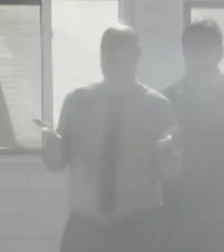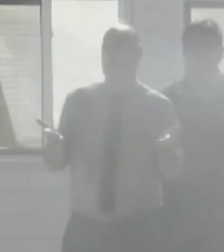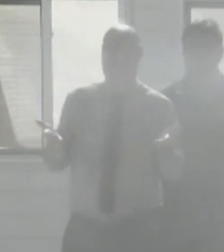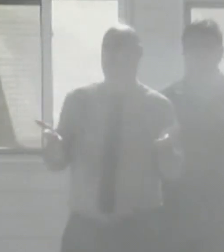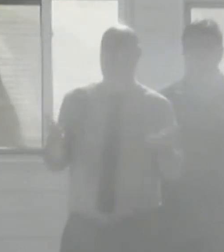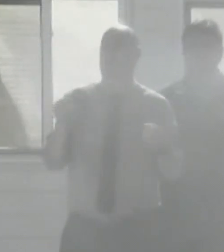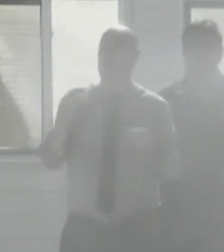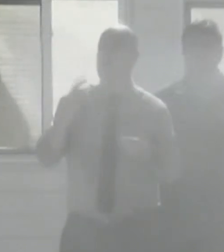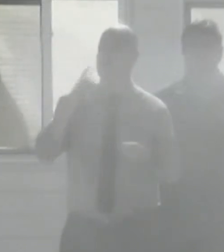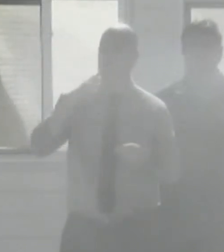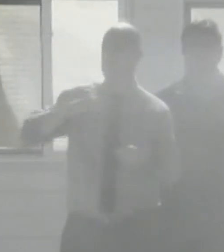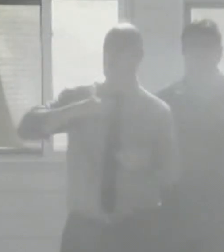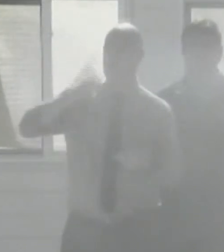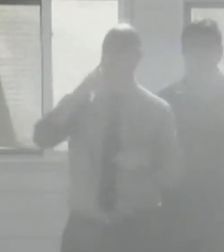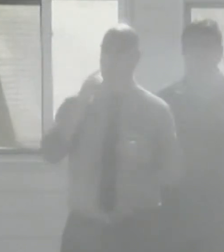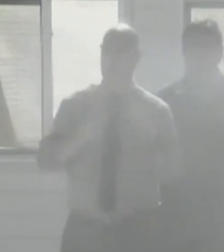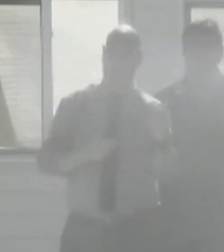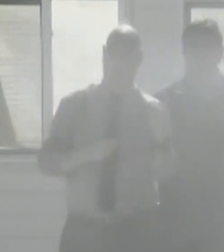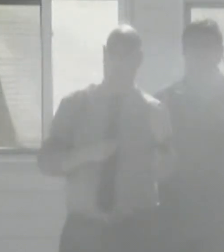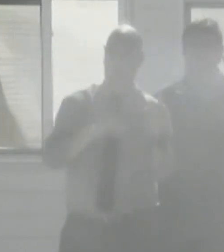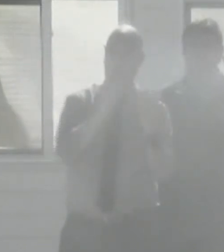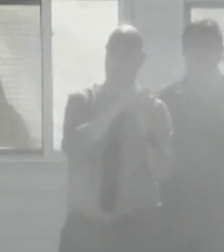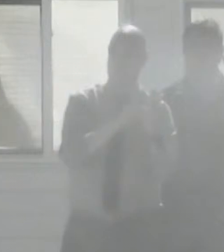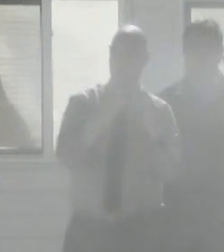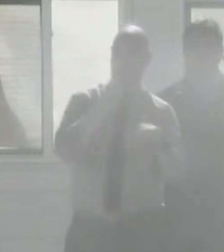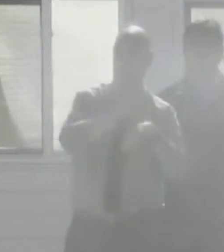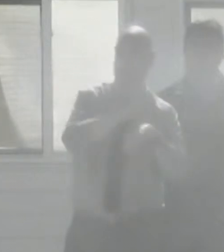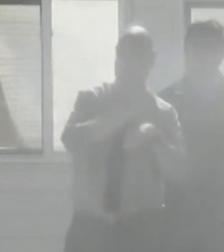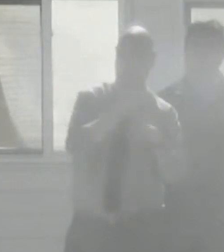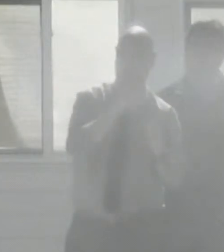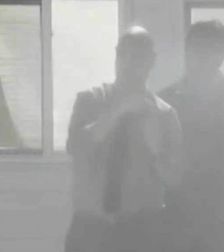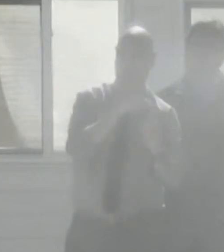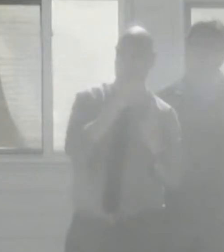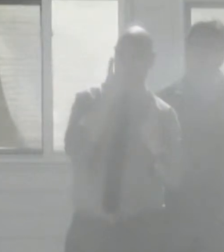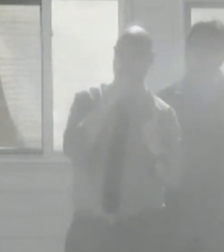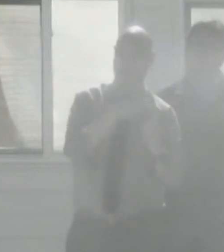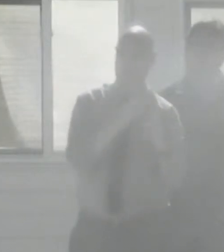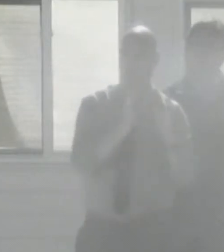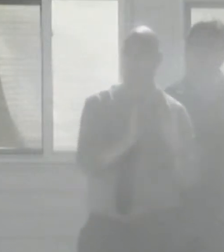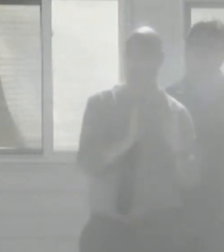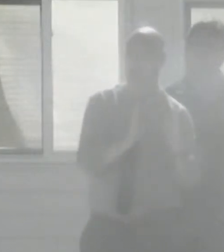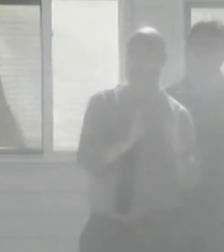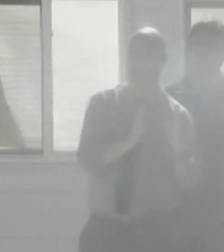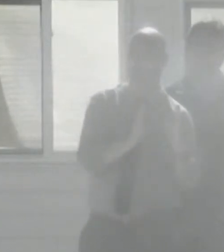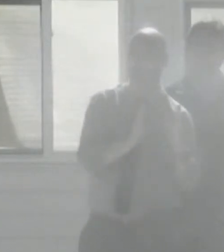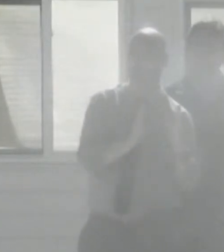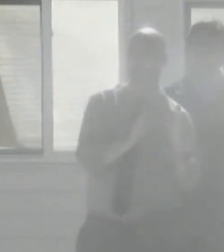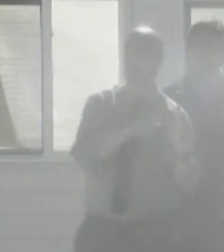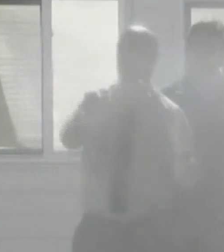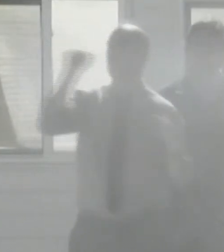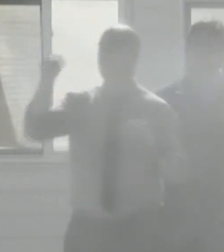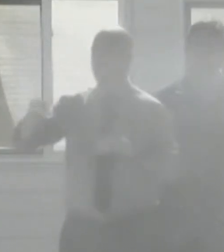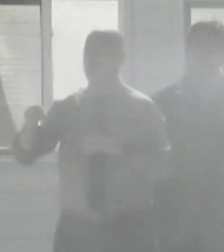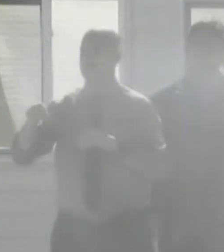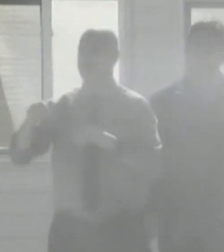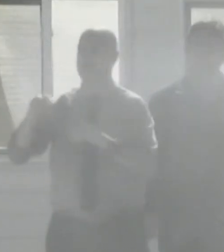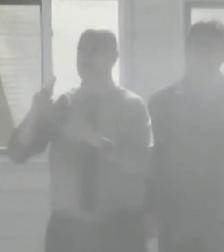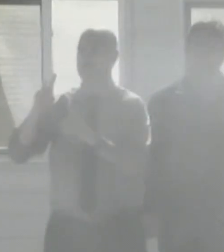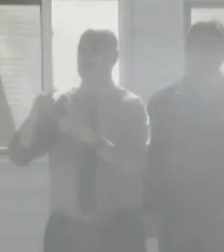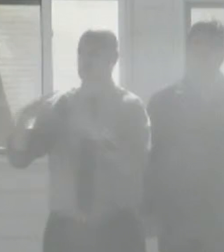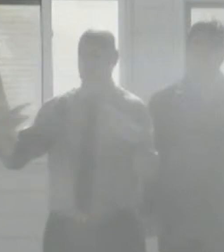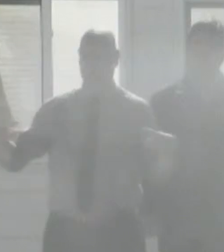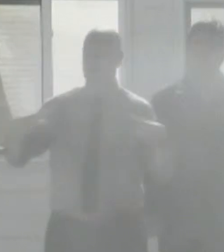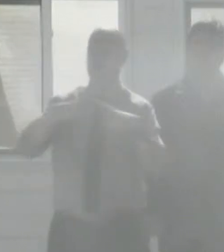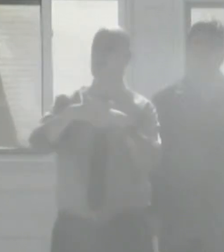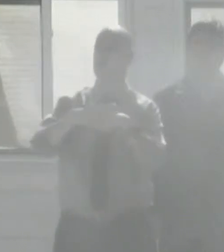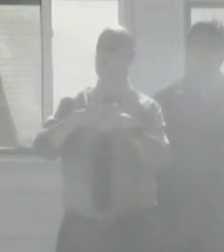listing the dates as it relates to that one, because what we will see is we will see some bounce back, and we'll have to get more information if you apply for